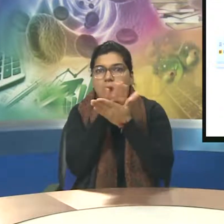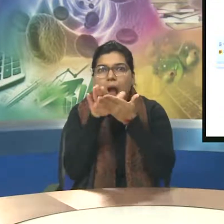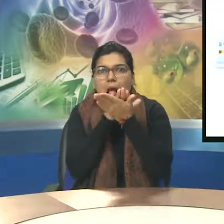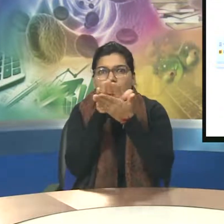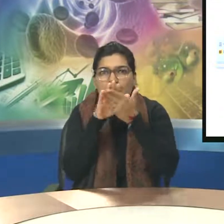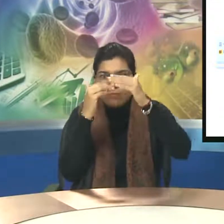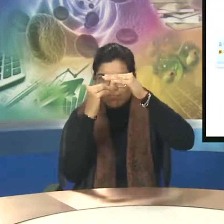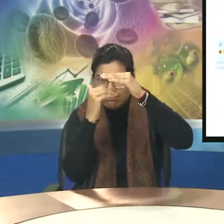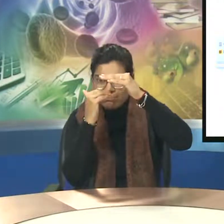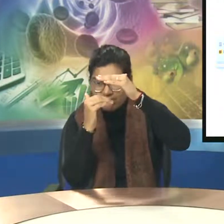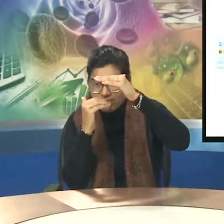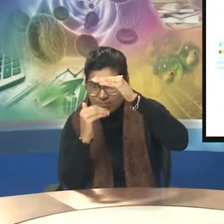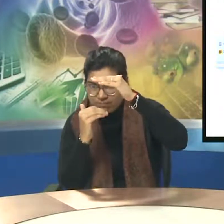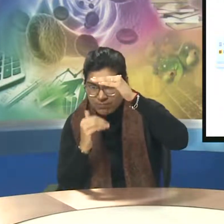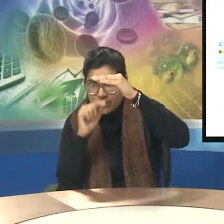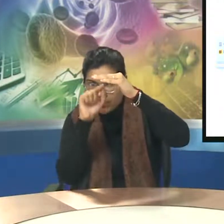Line spacing is